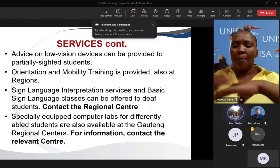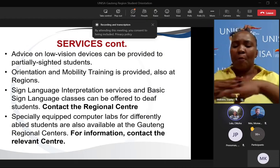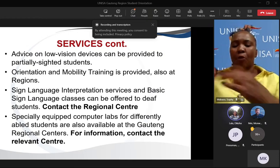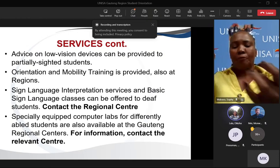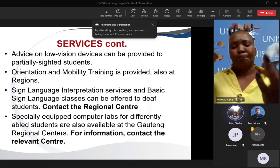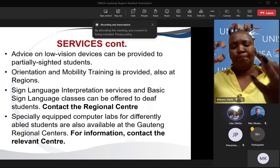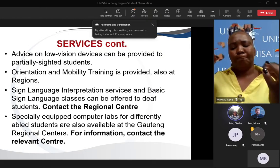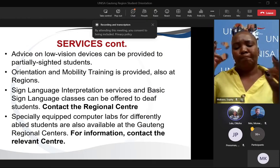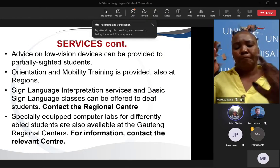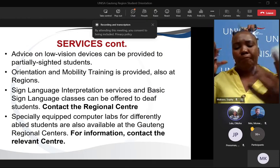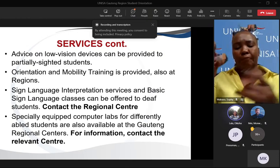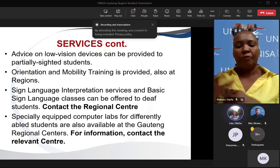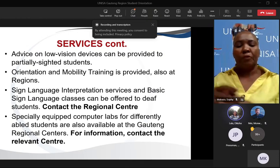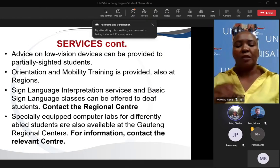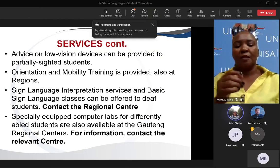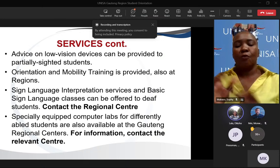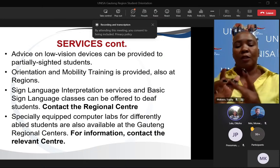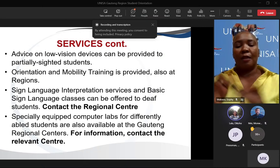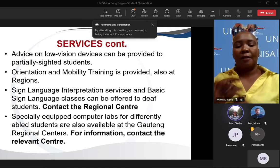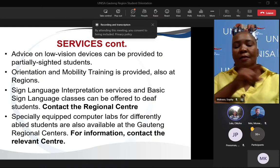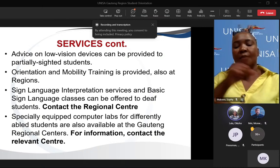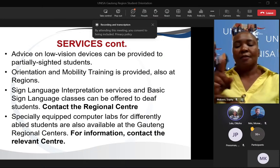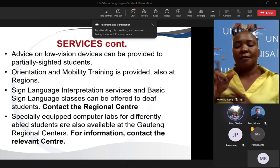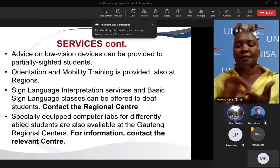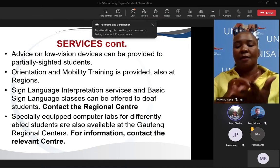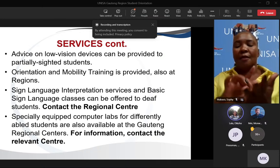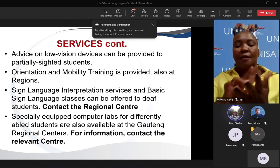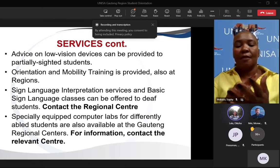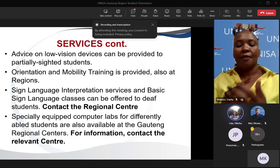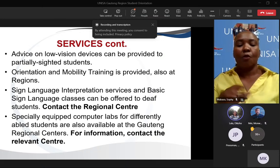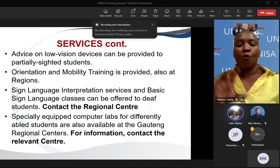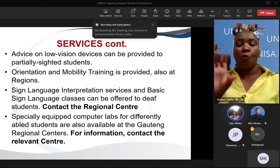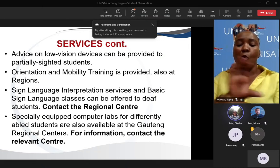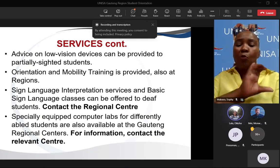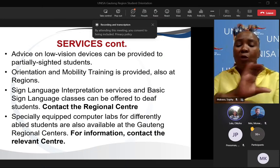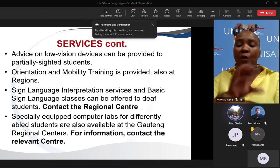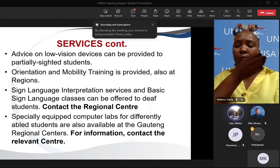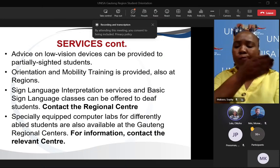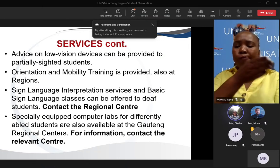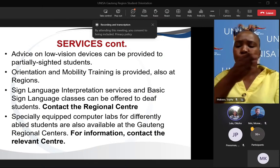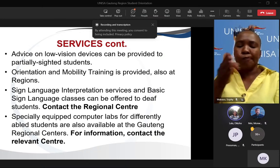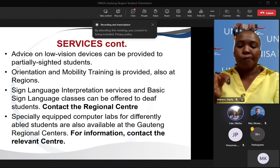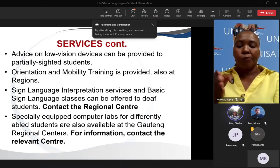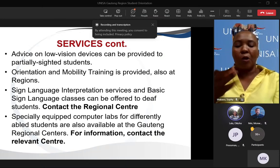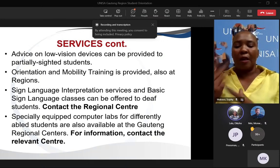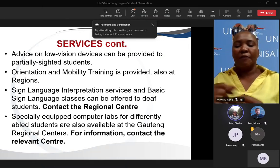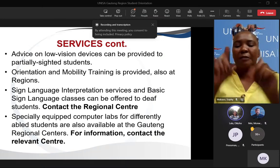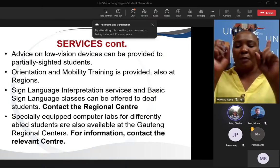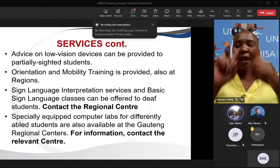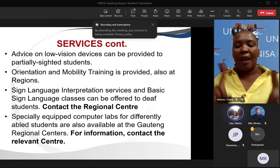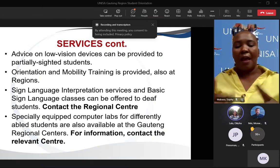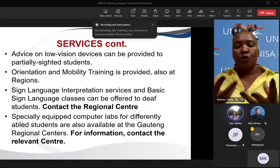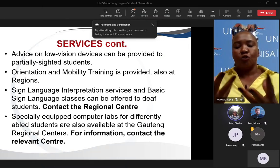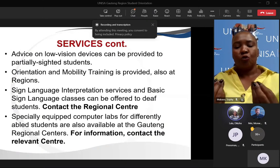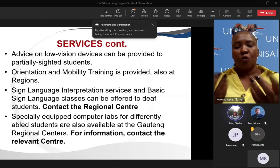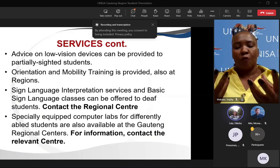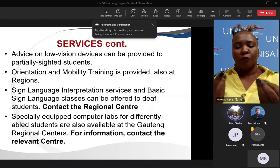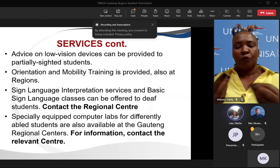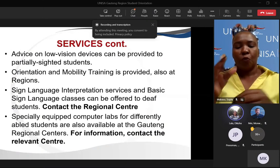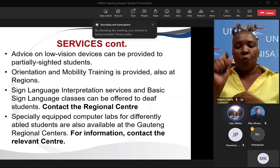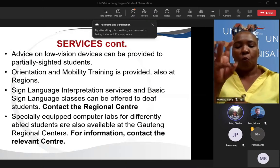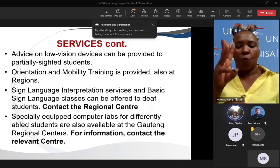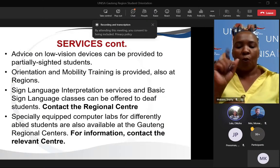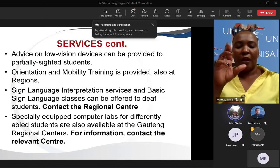relevance centers there are computers in those labs that have special software and some special